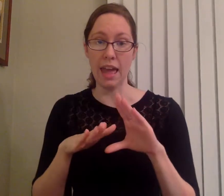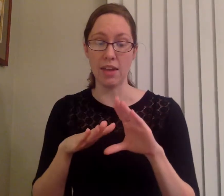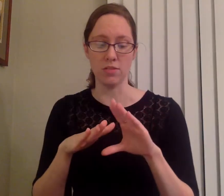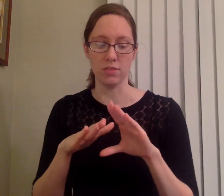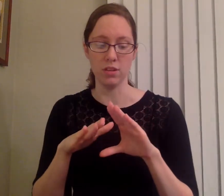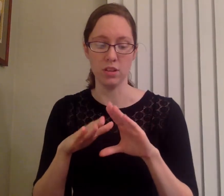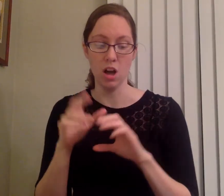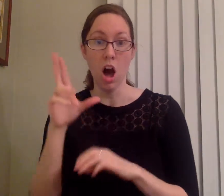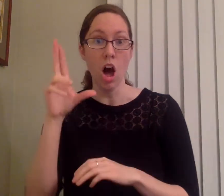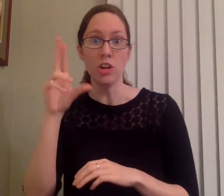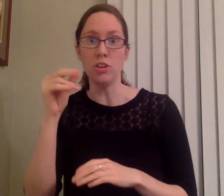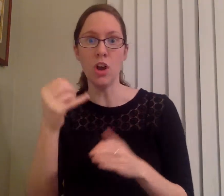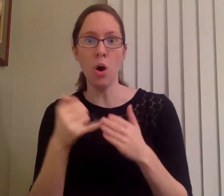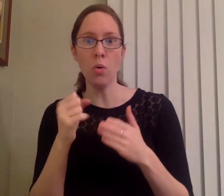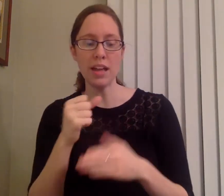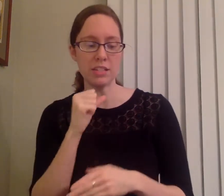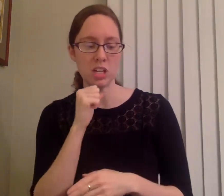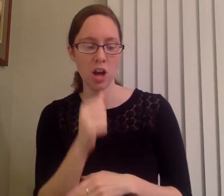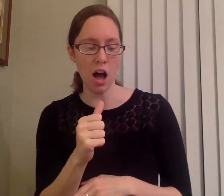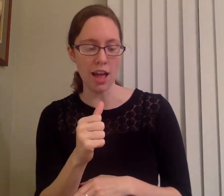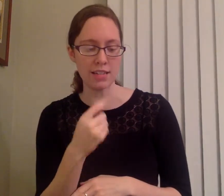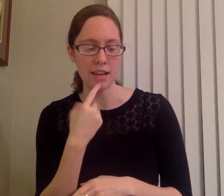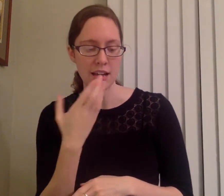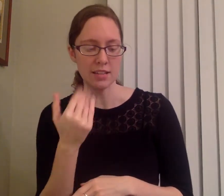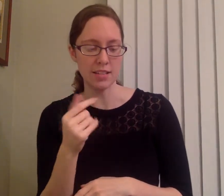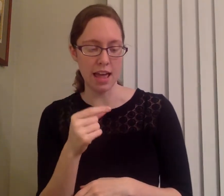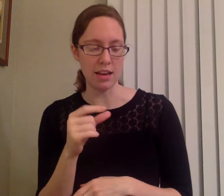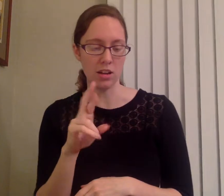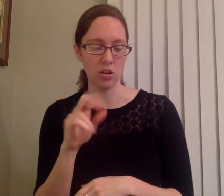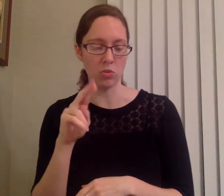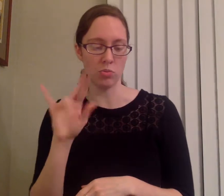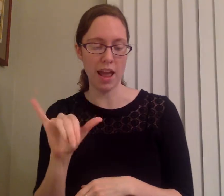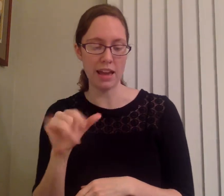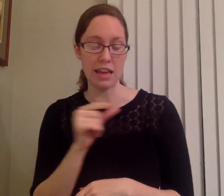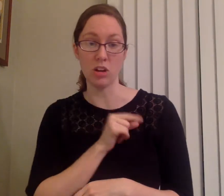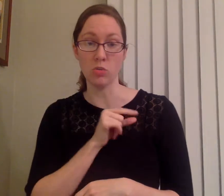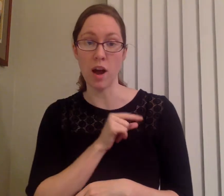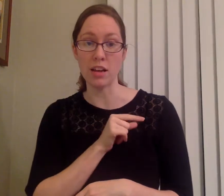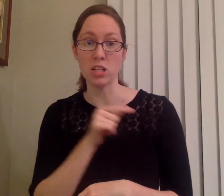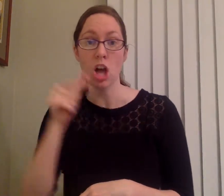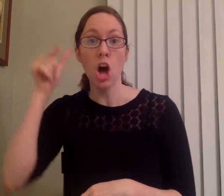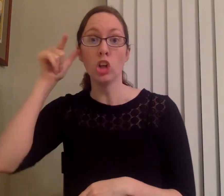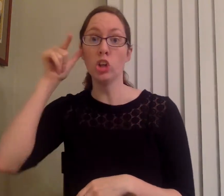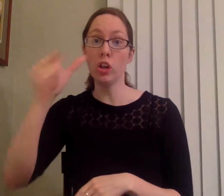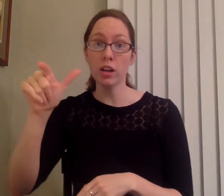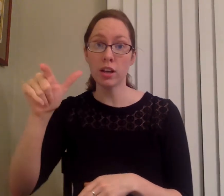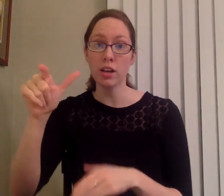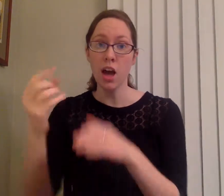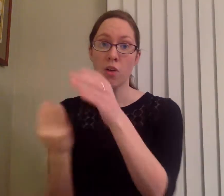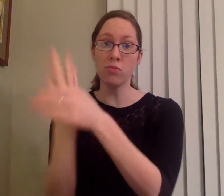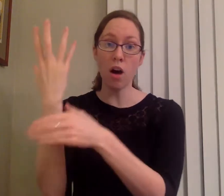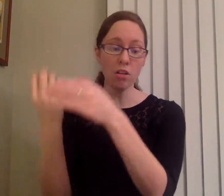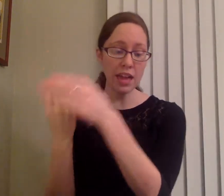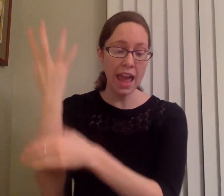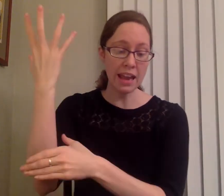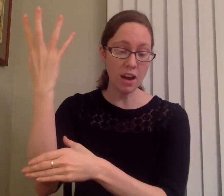cave. No, it's not, said Granny Grunt. Look,